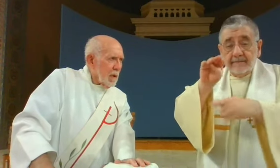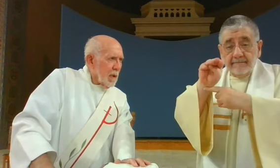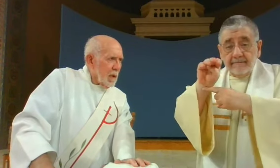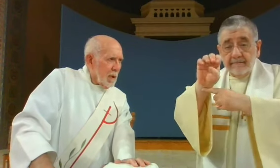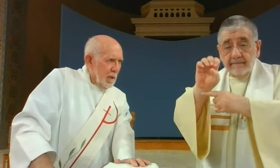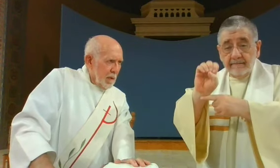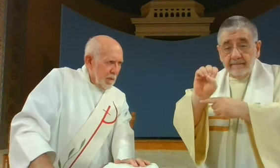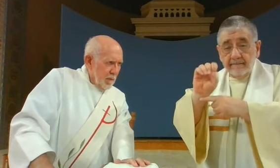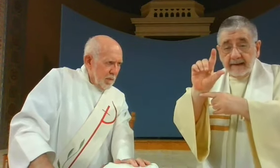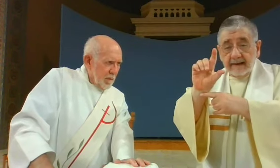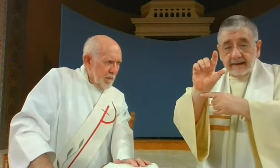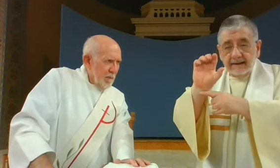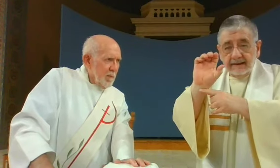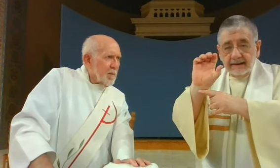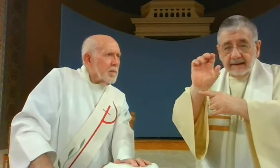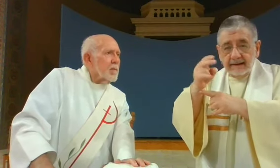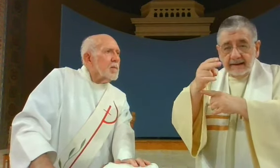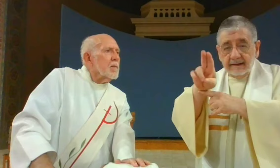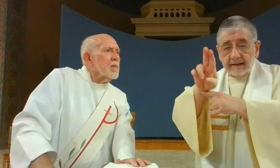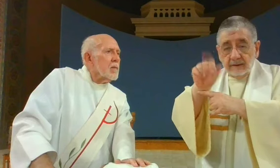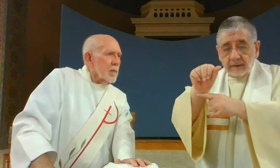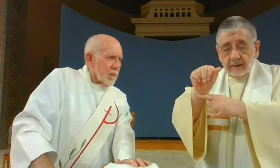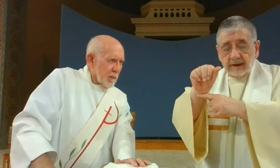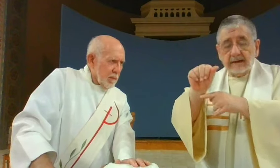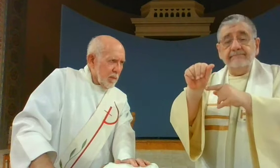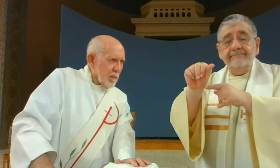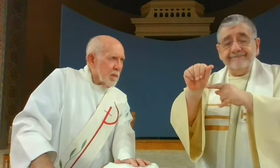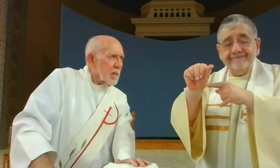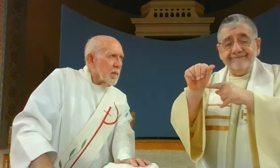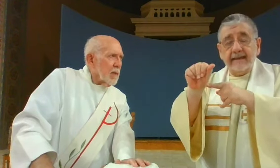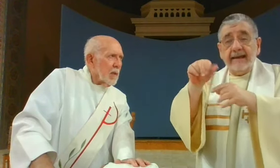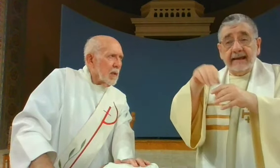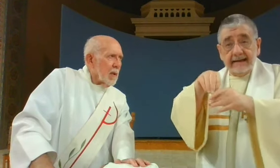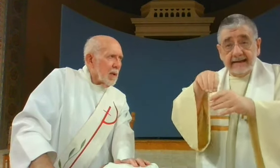Our sister, Mel Chua,